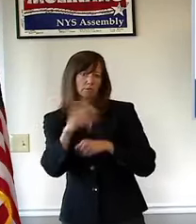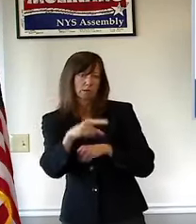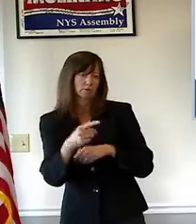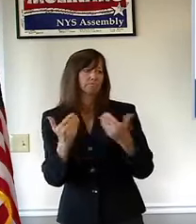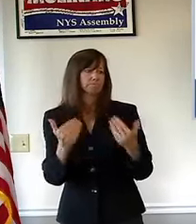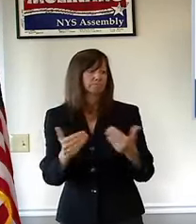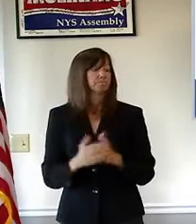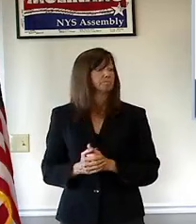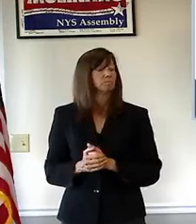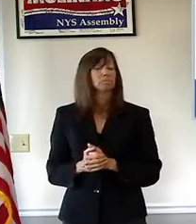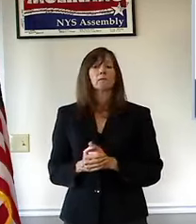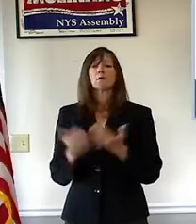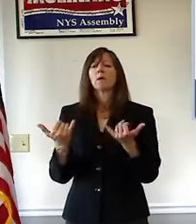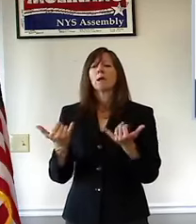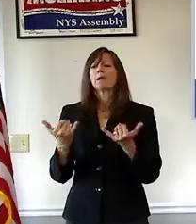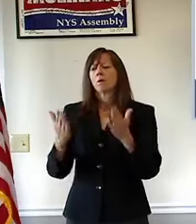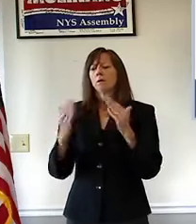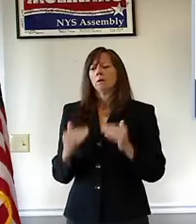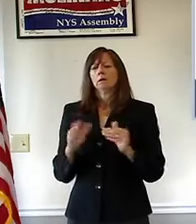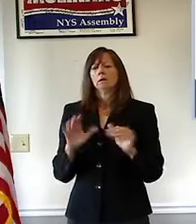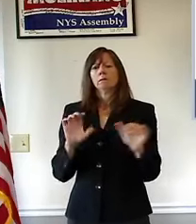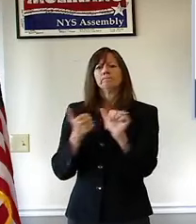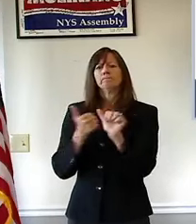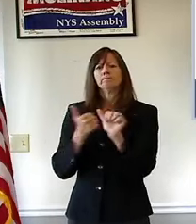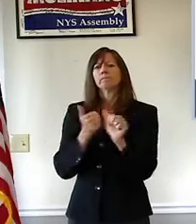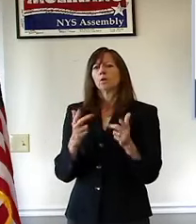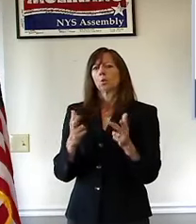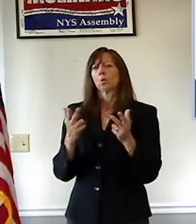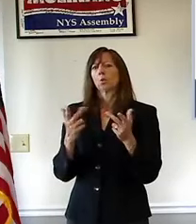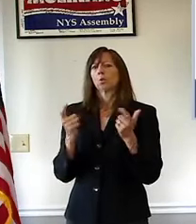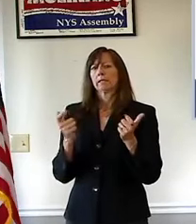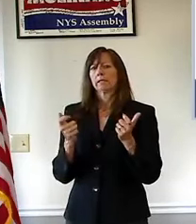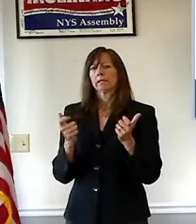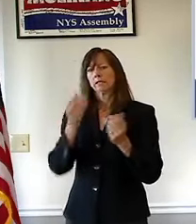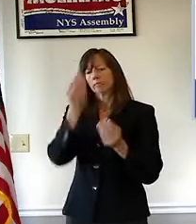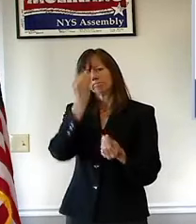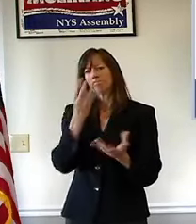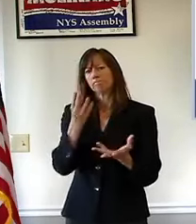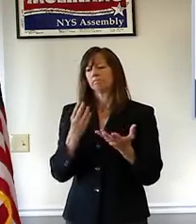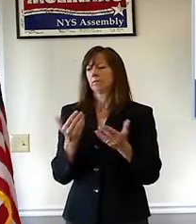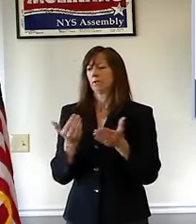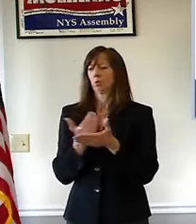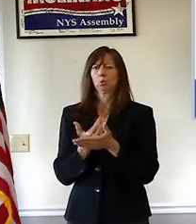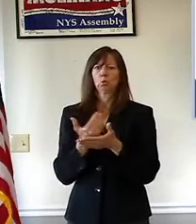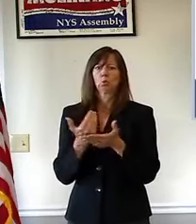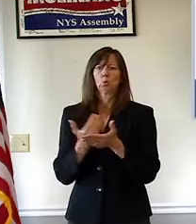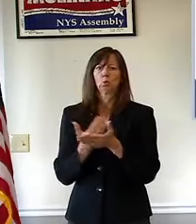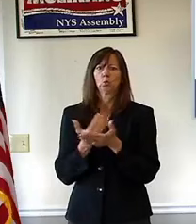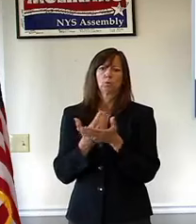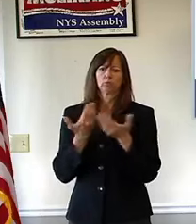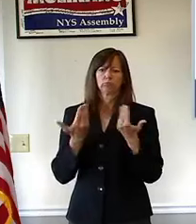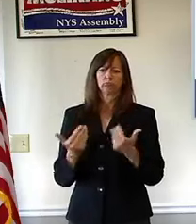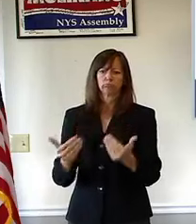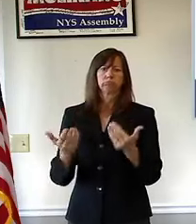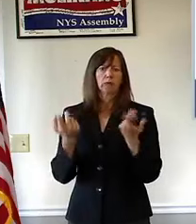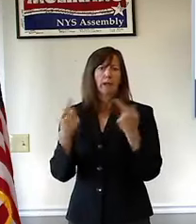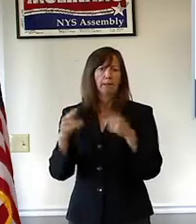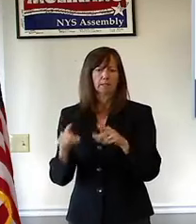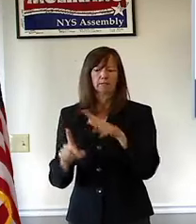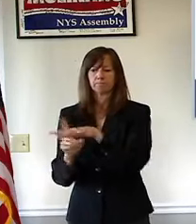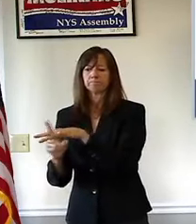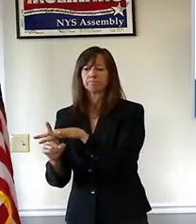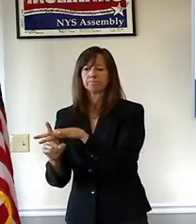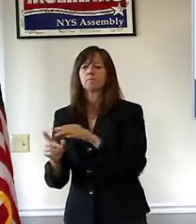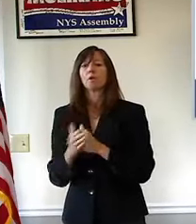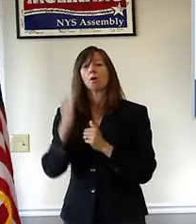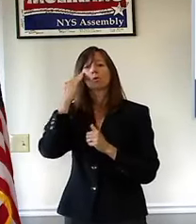another effort that is underway. As you likely know, both Governor Cuomo and President Trump have